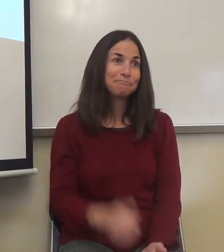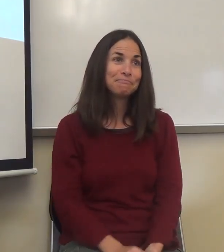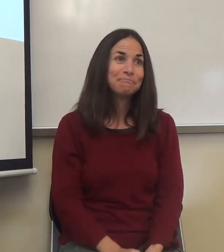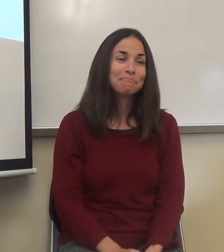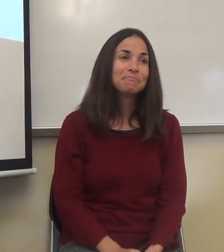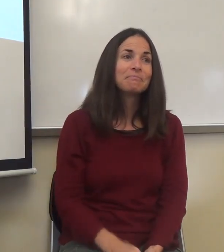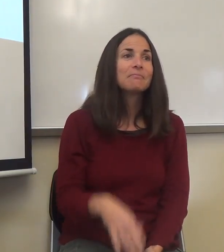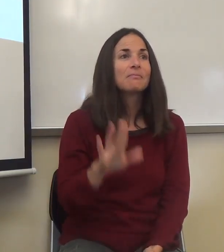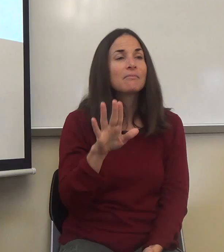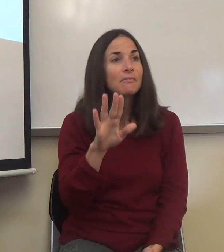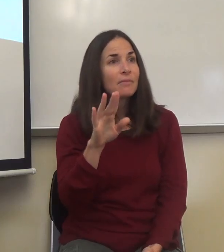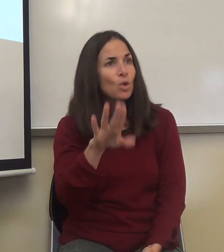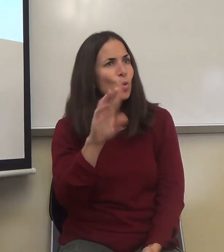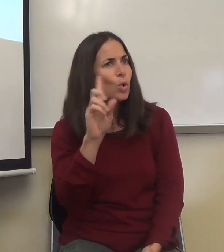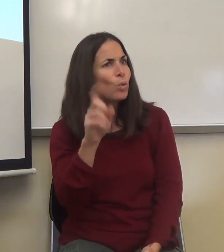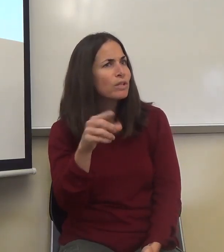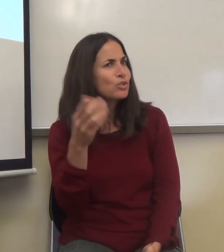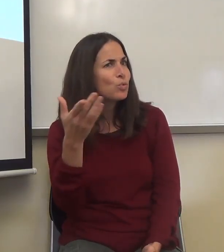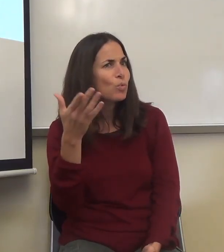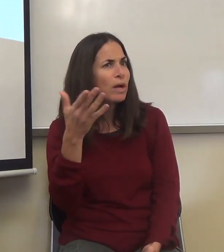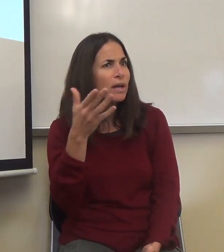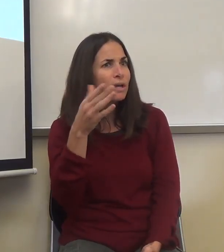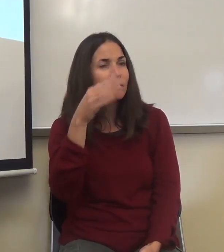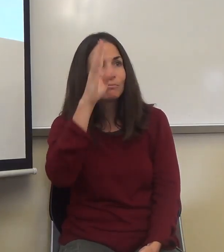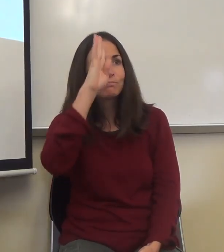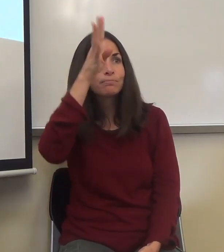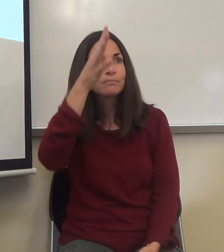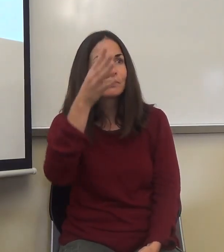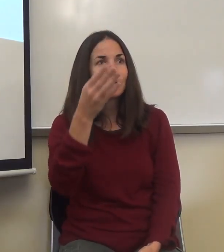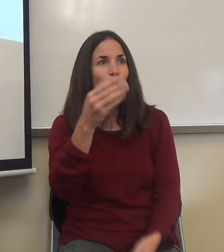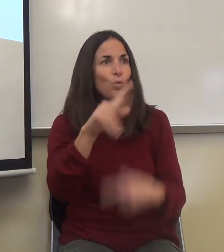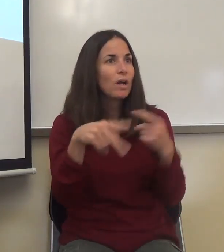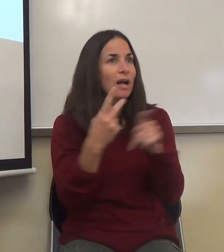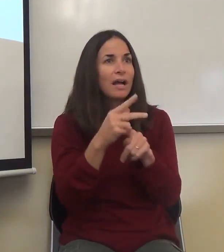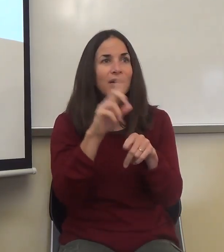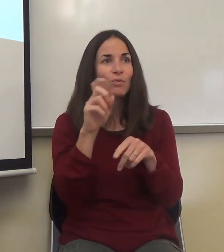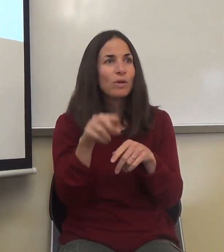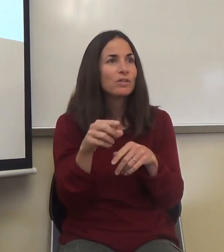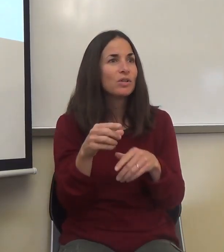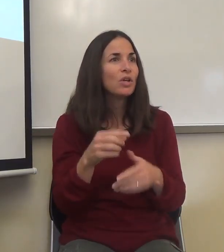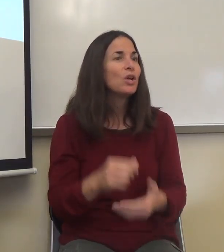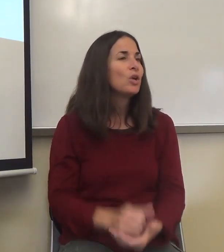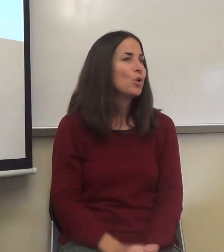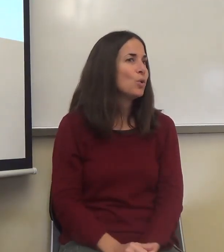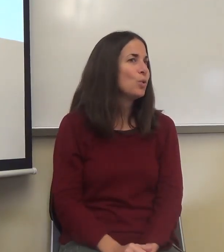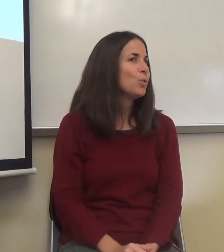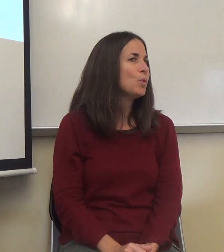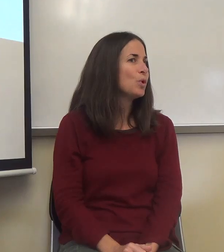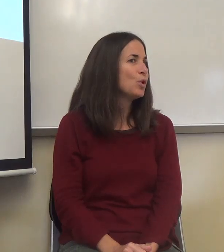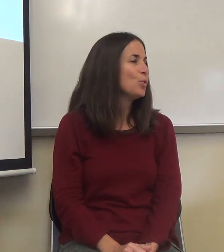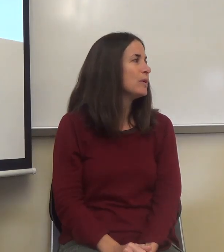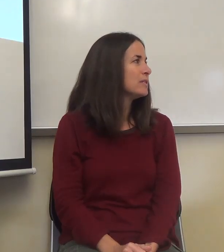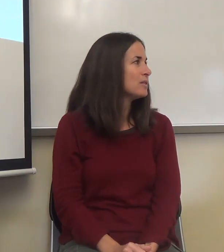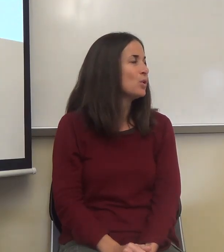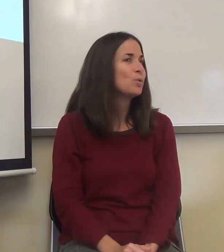this is a name. This person had 2 first names, but he went by his first initials. He went by P.T.